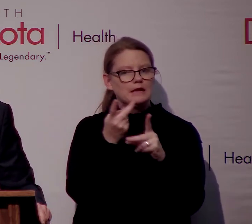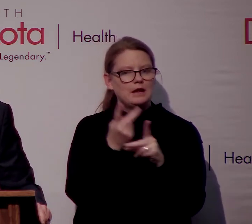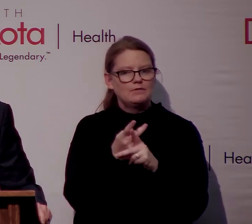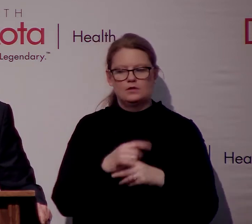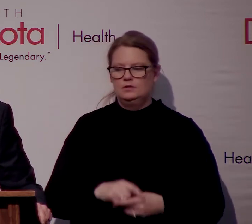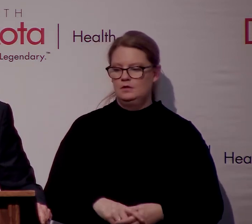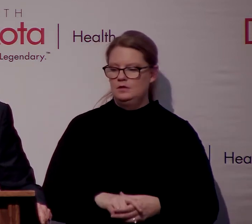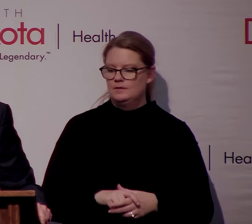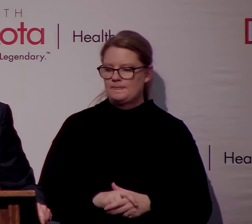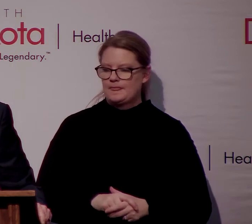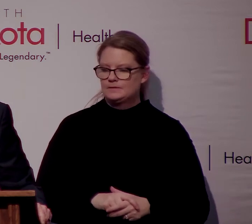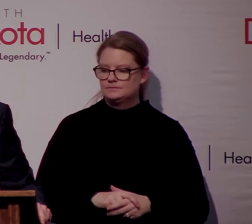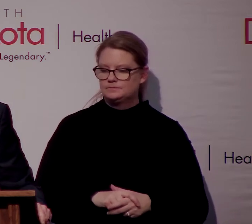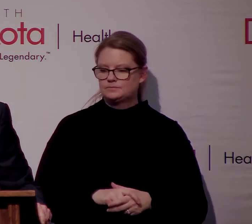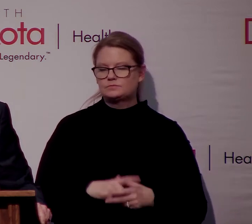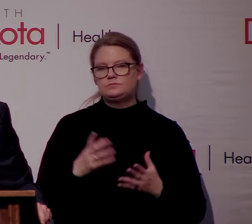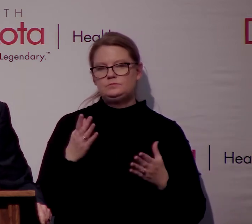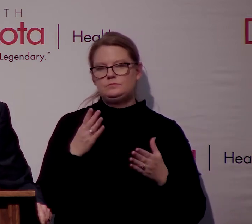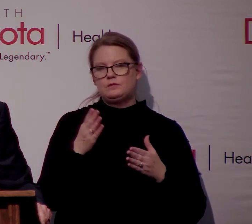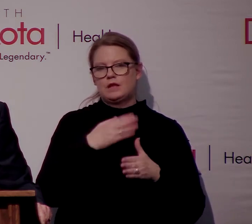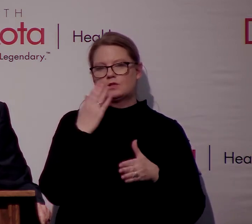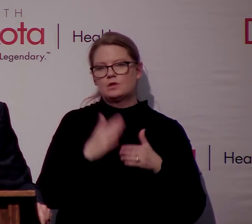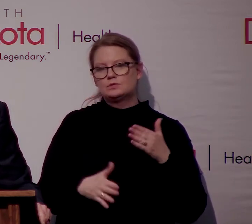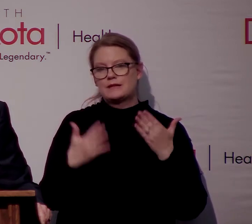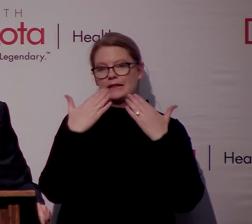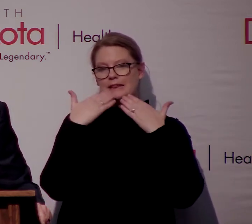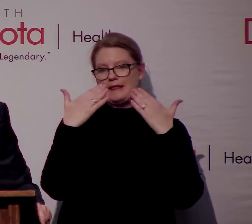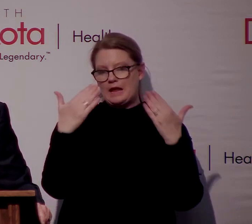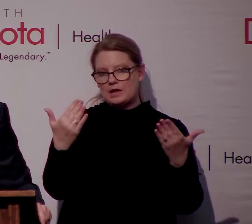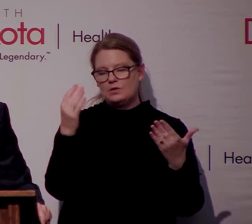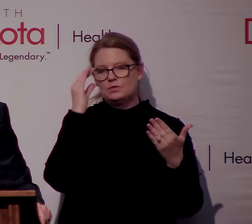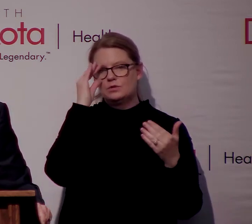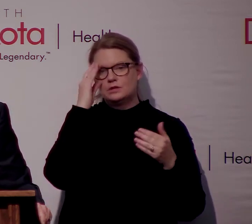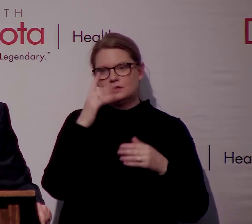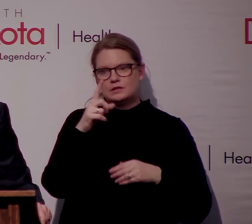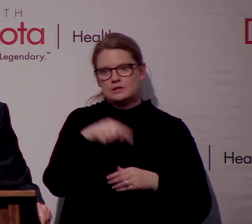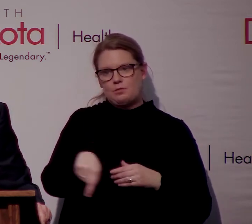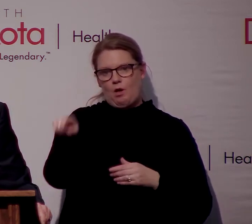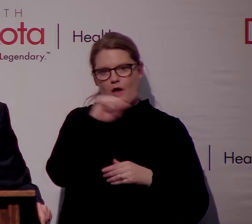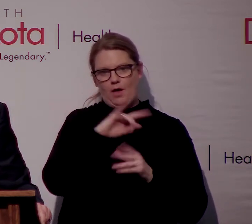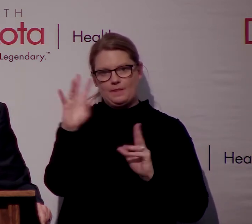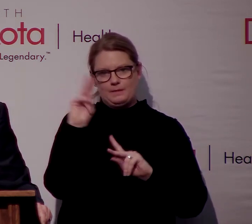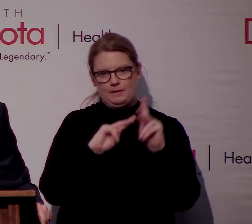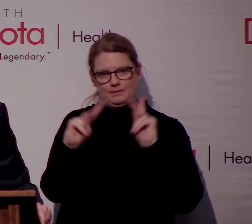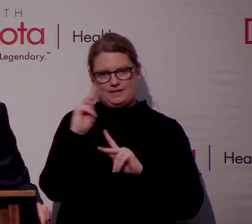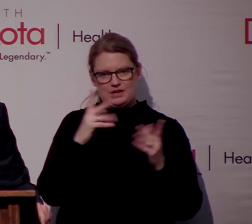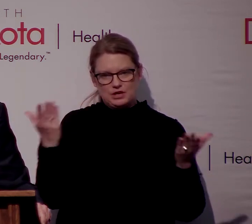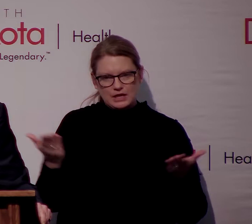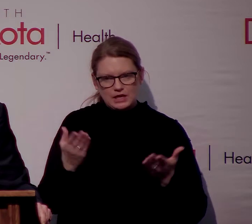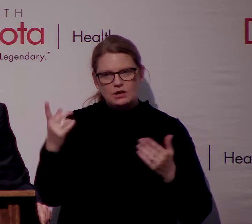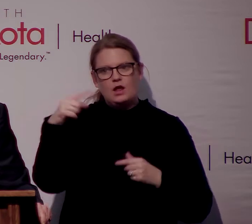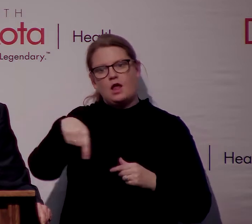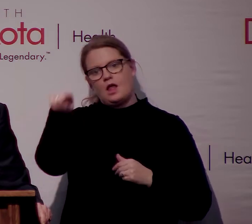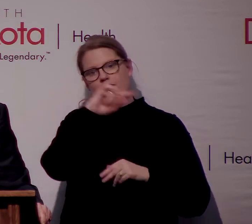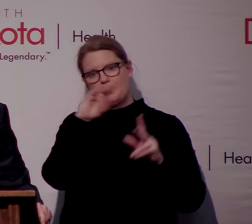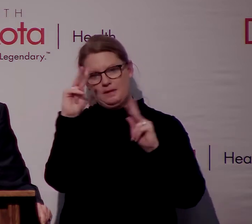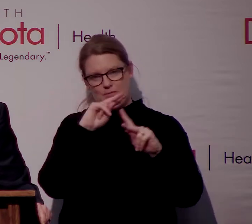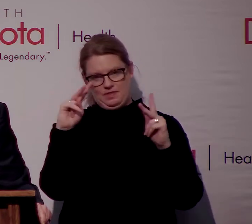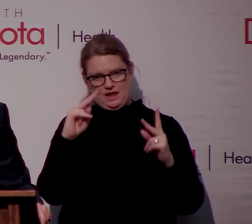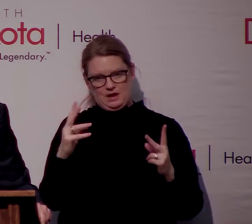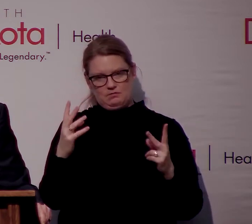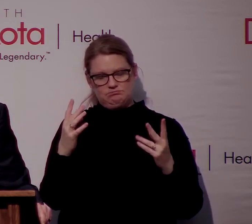want to close and again just say thank you to all the folks that are here, all the folks that are watching, and all the